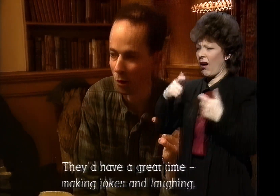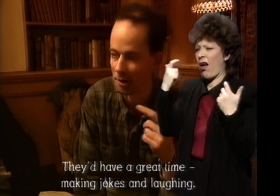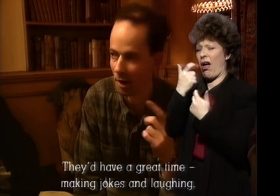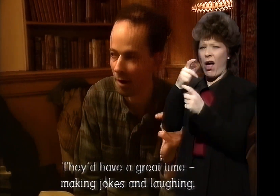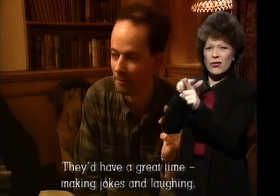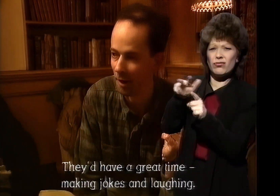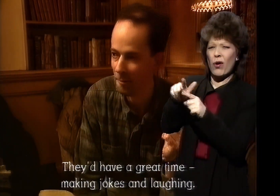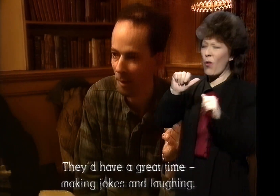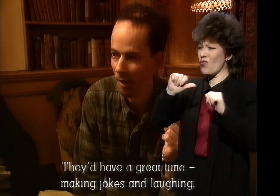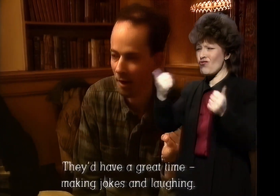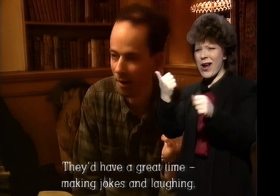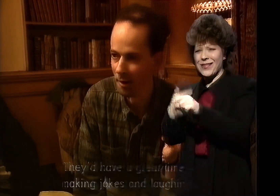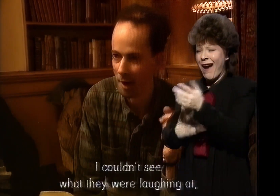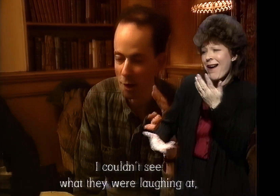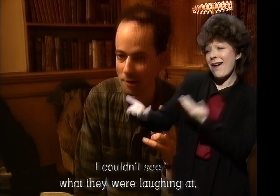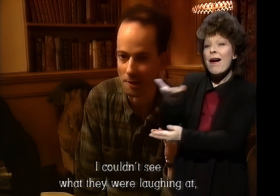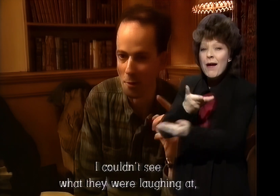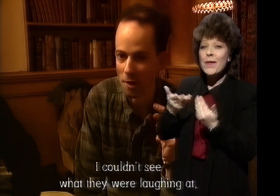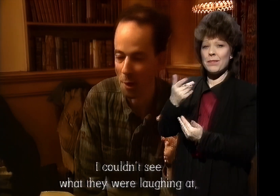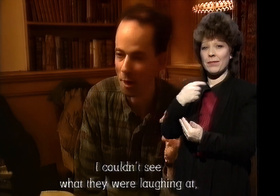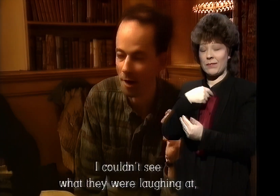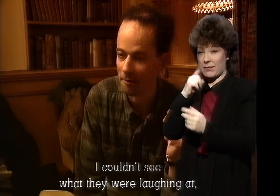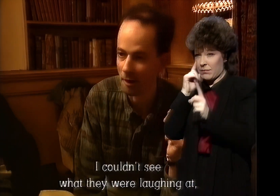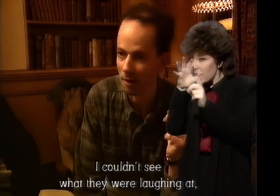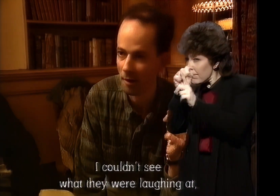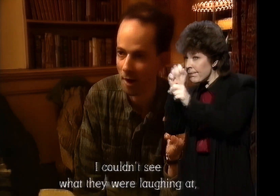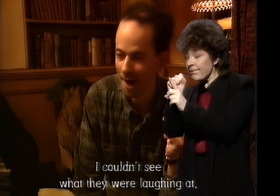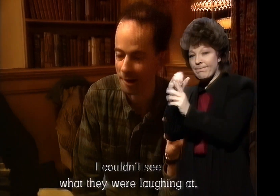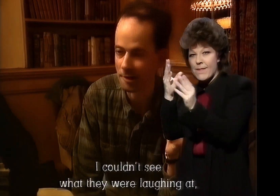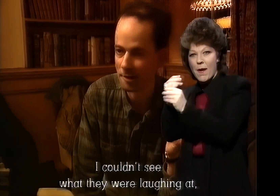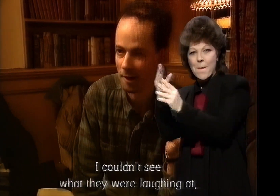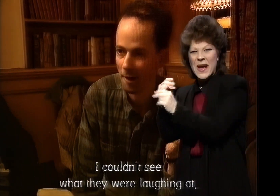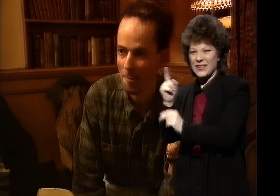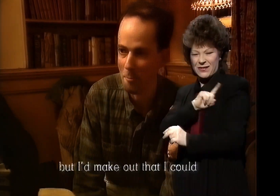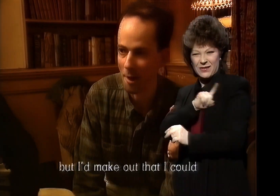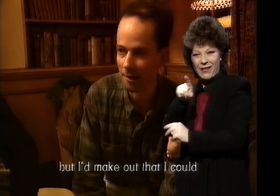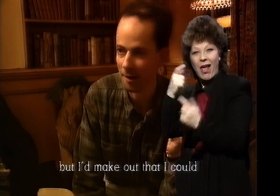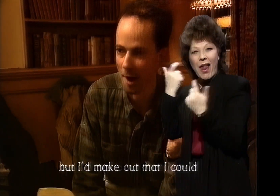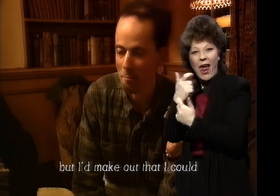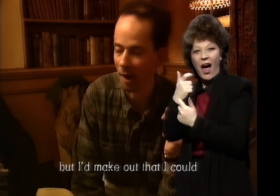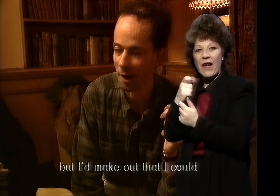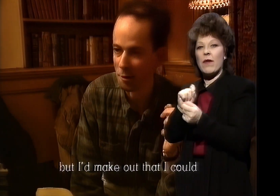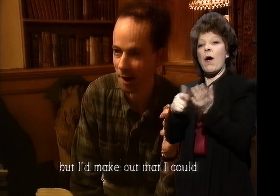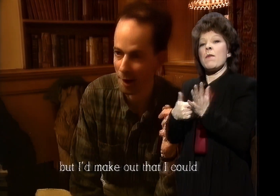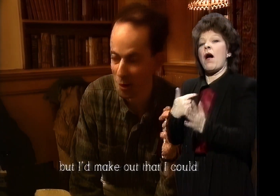and laughing. And I couldn't see what they were laughing at. But I'd make out that I could